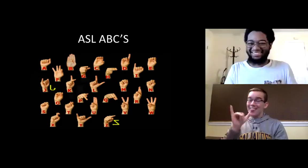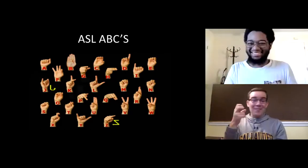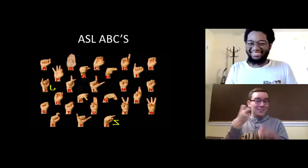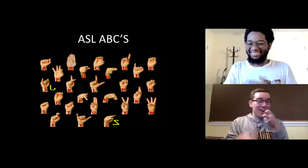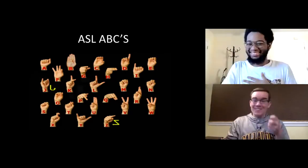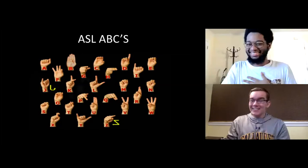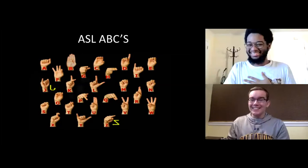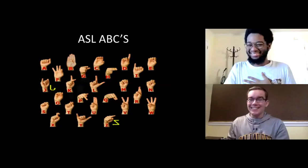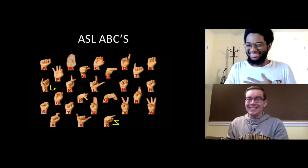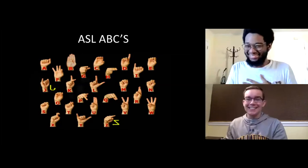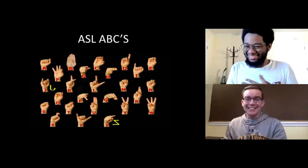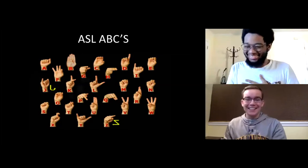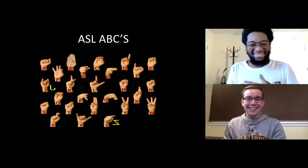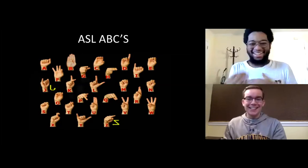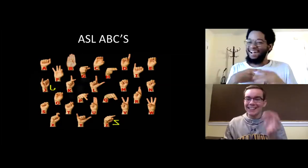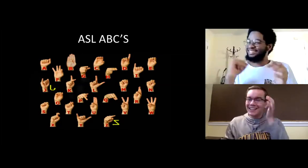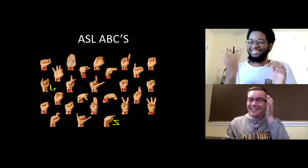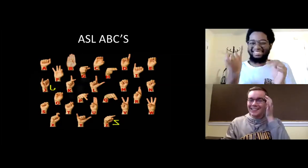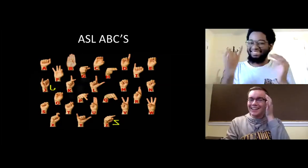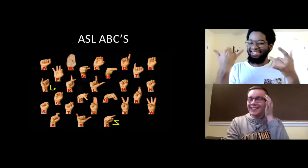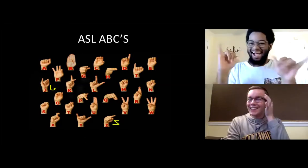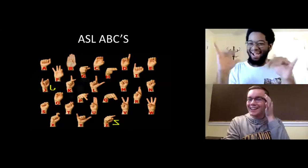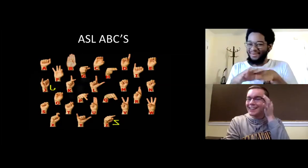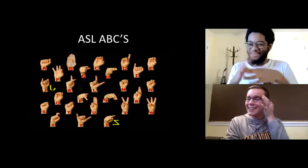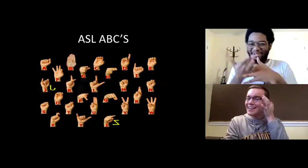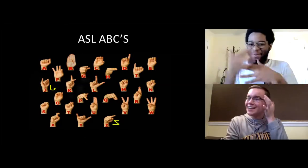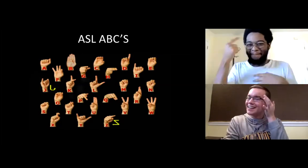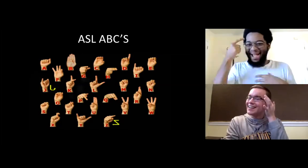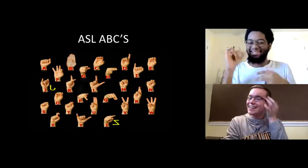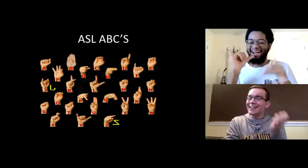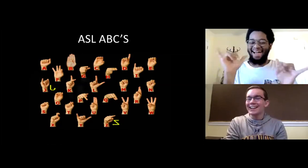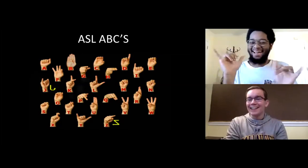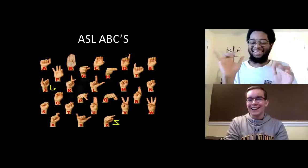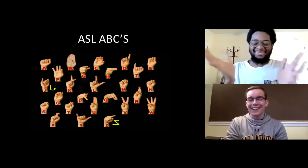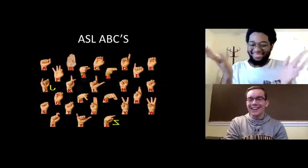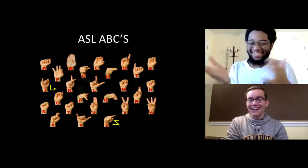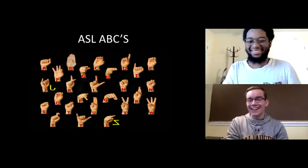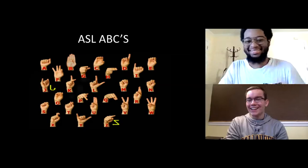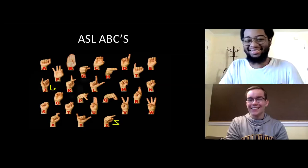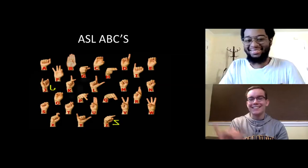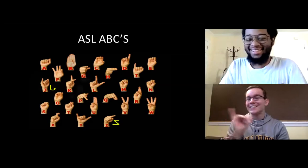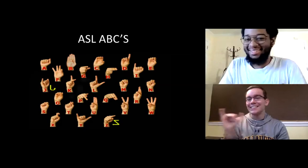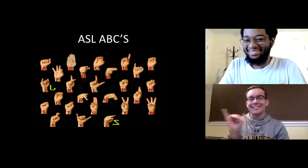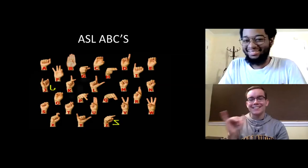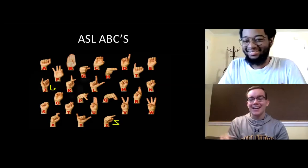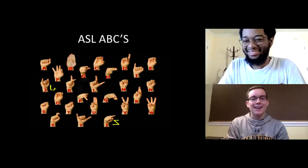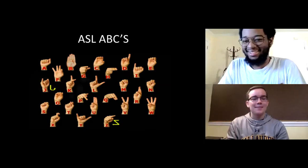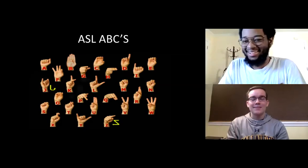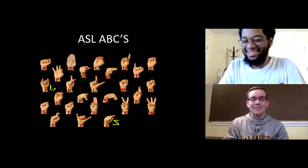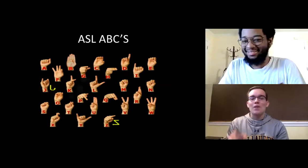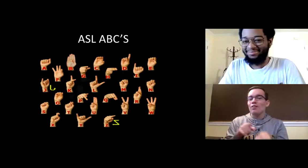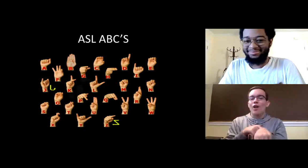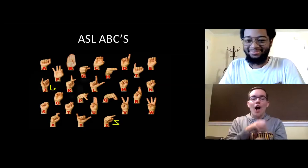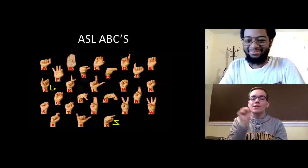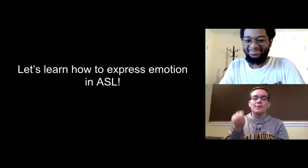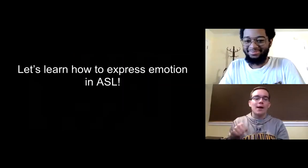All right. That was tough. Yeah, I just am already ready for fall break. Fall break is